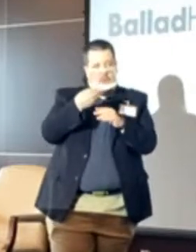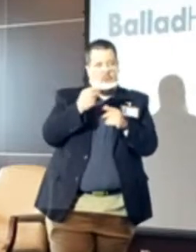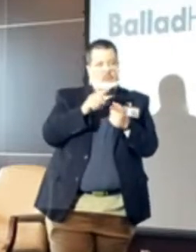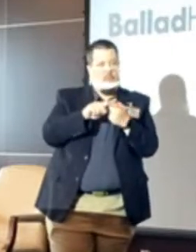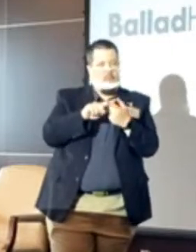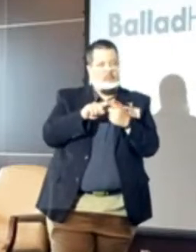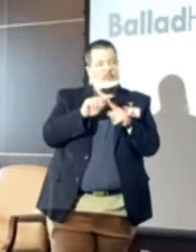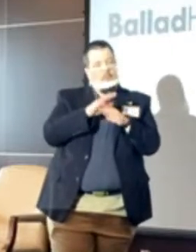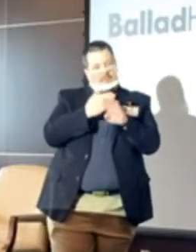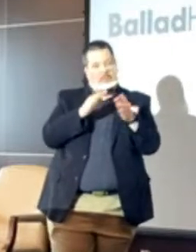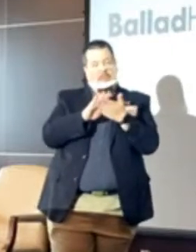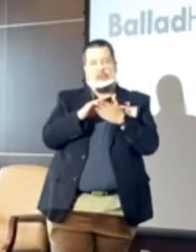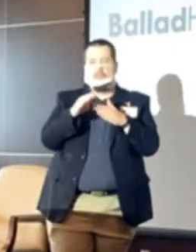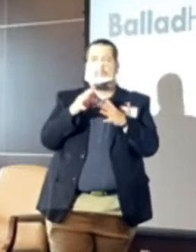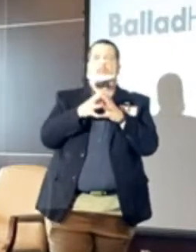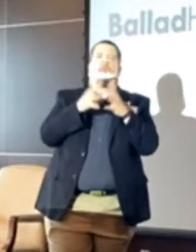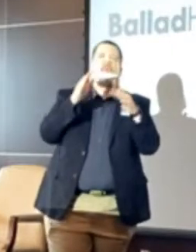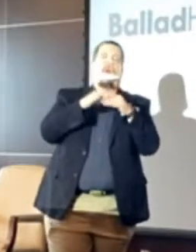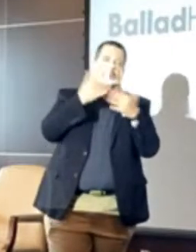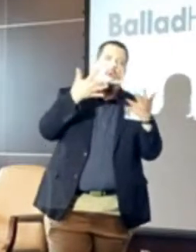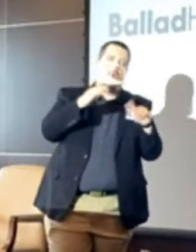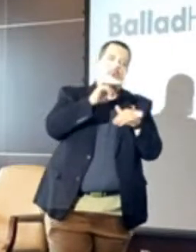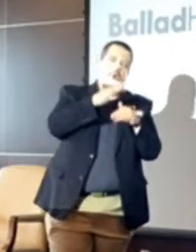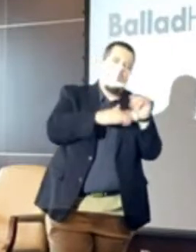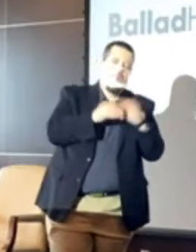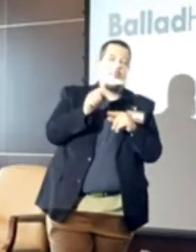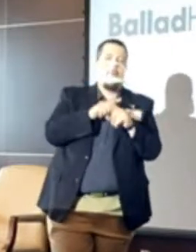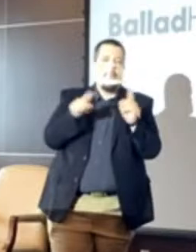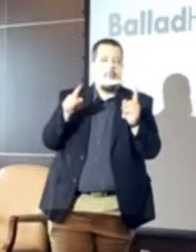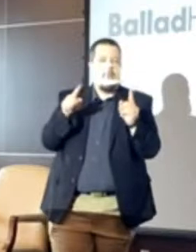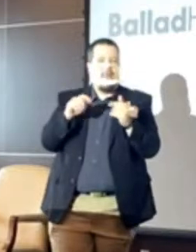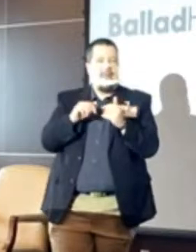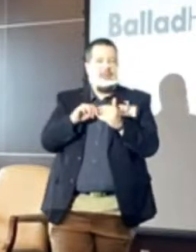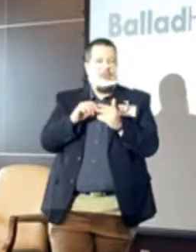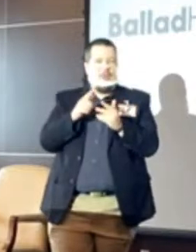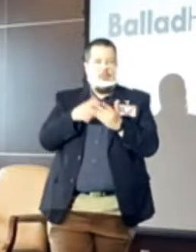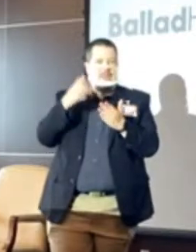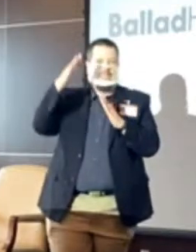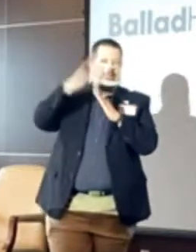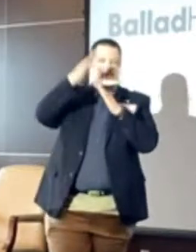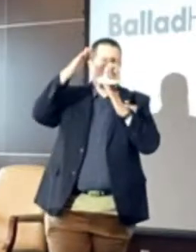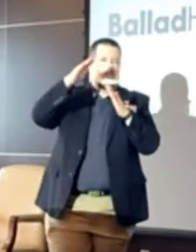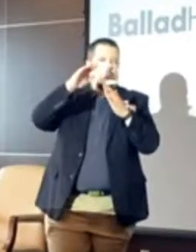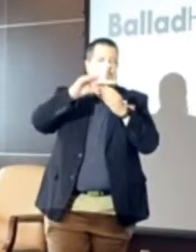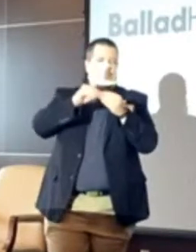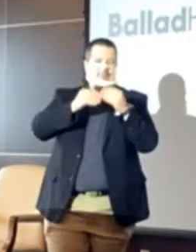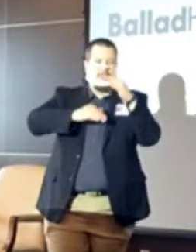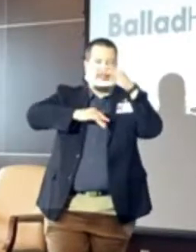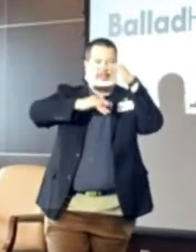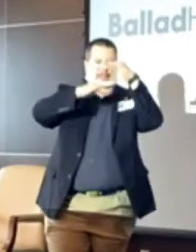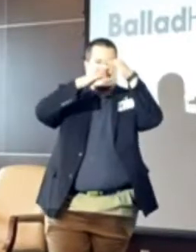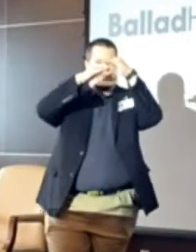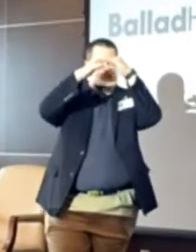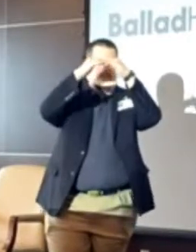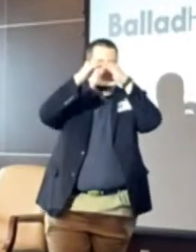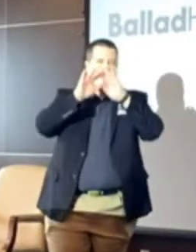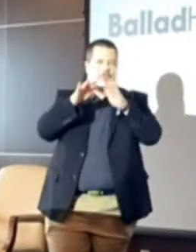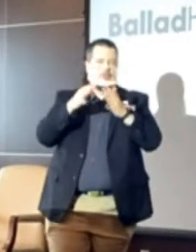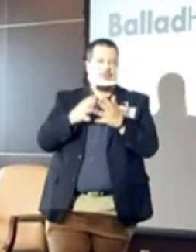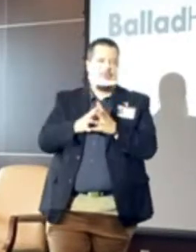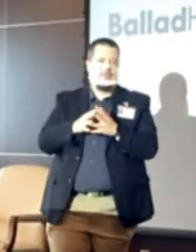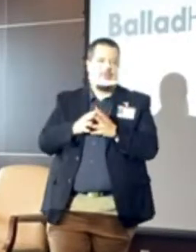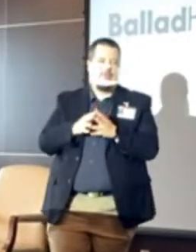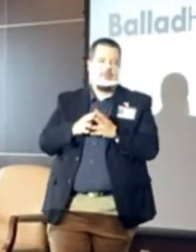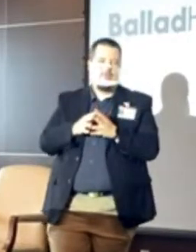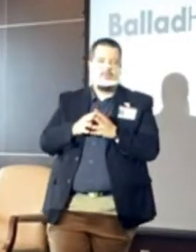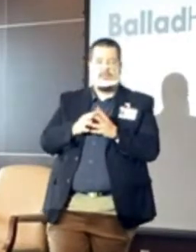things get really uncomfortable? I know they're already uncomfortable, but how far can that 1,200 number be pushed? If you